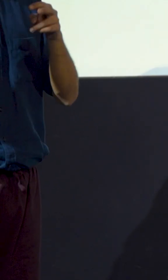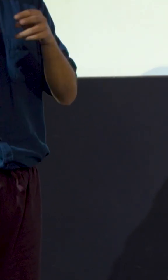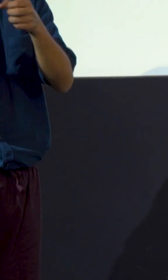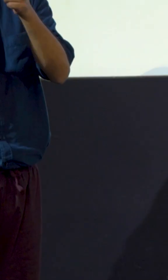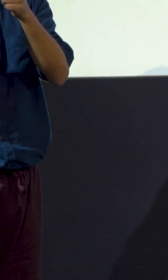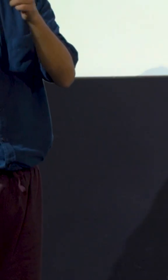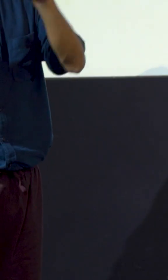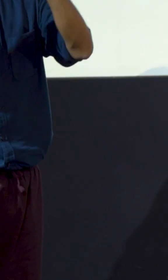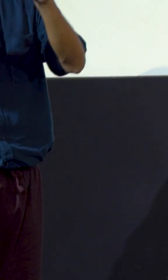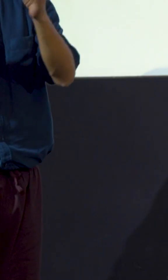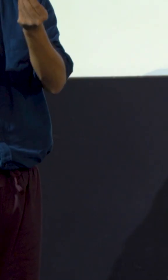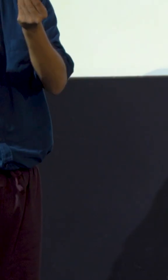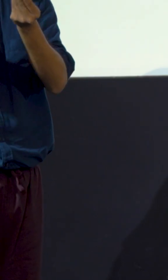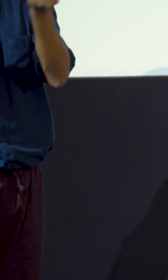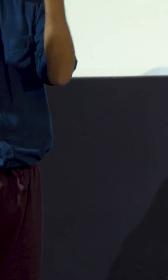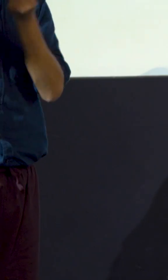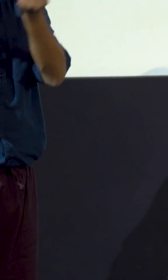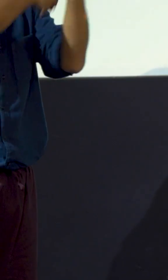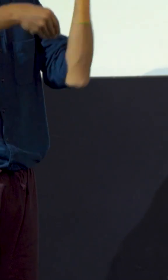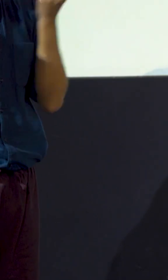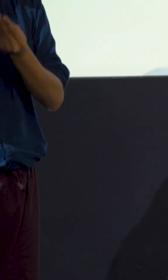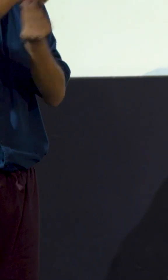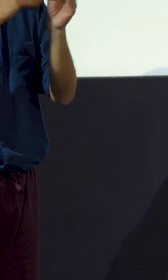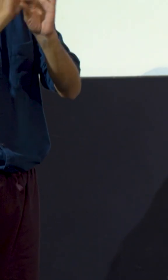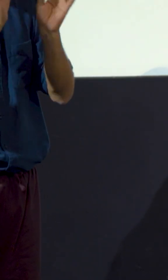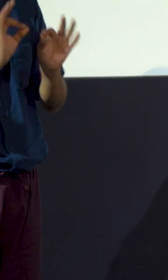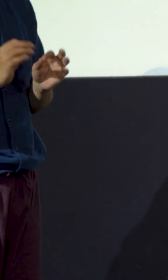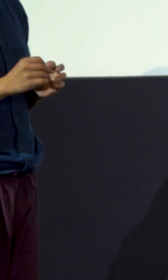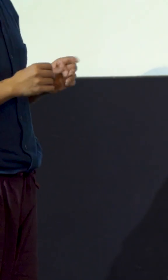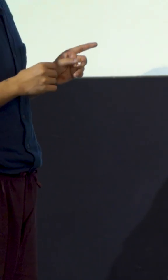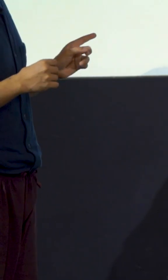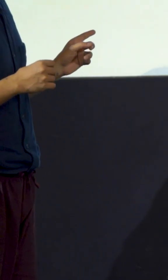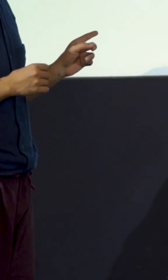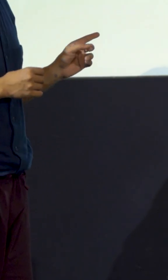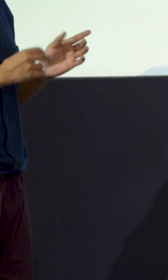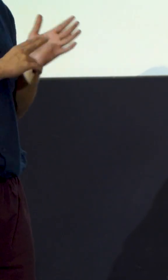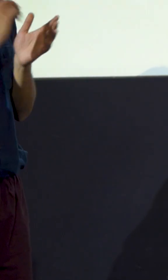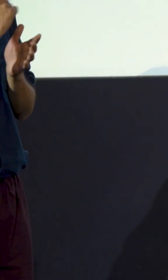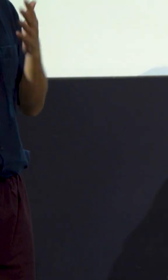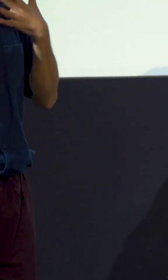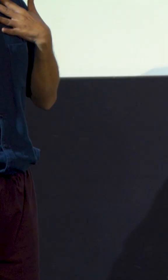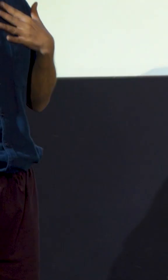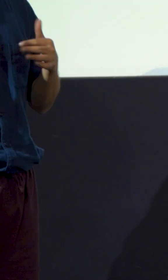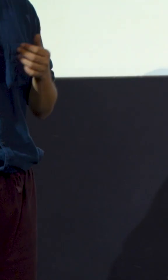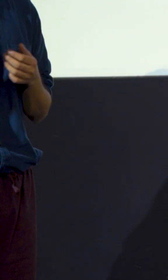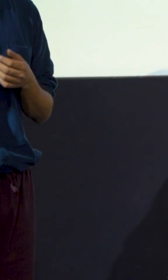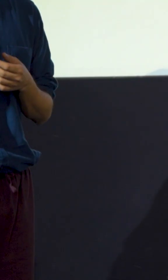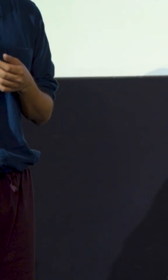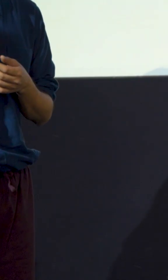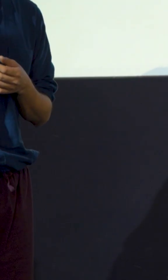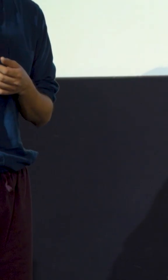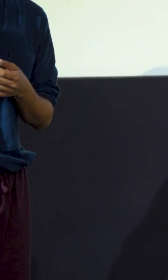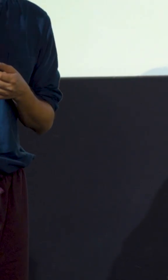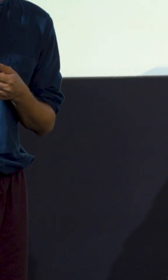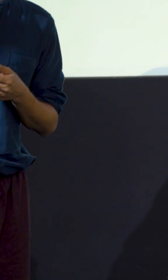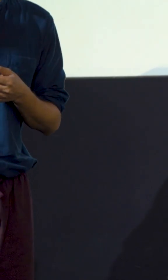data of National Highway Authority, they are the partnering institute, and you can see that There's